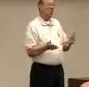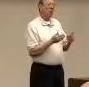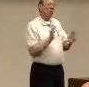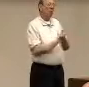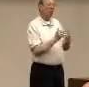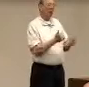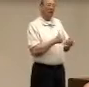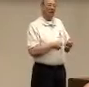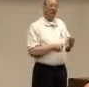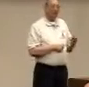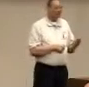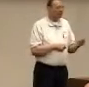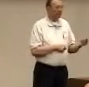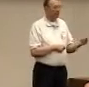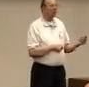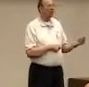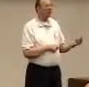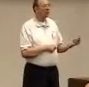They're about to be married.